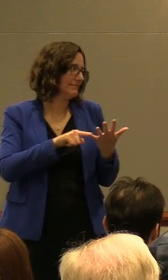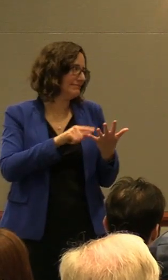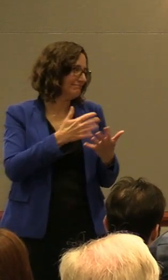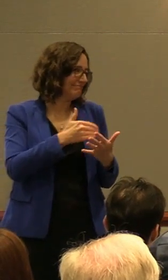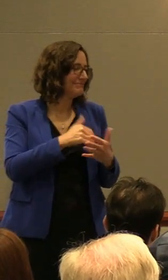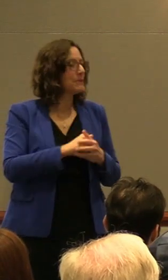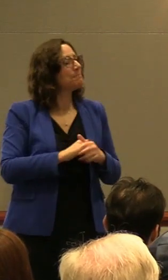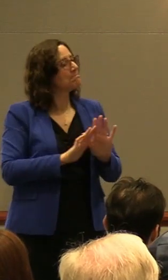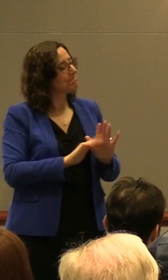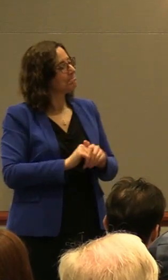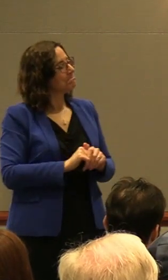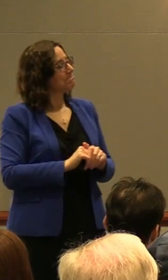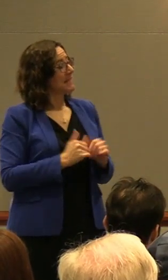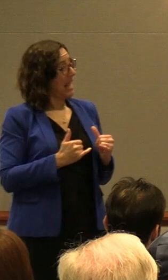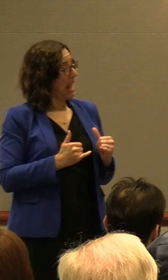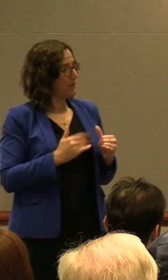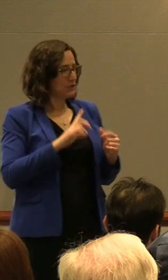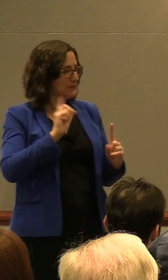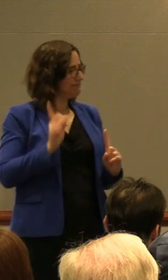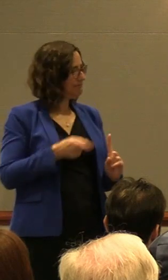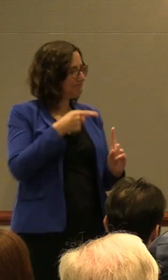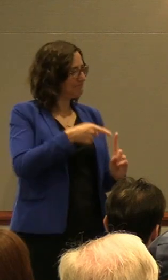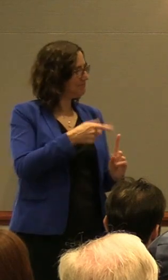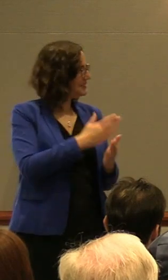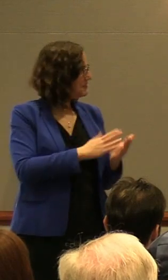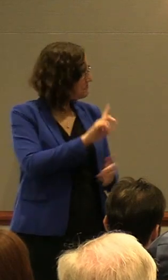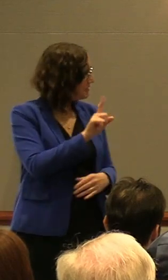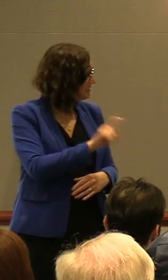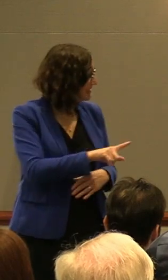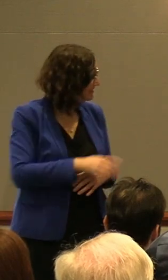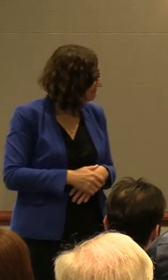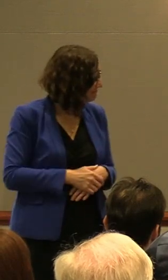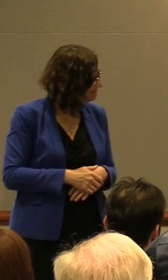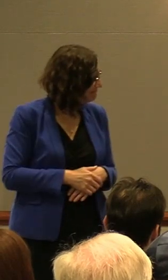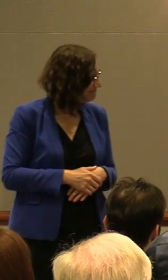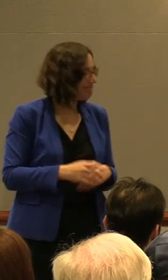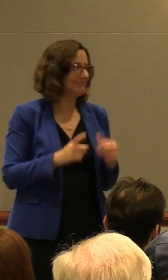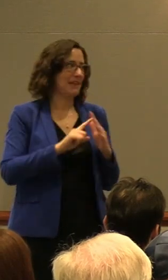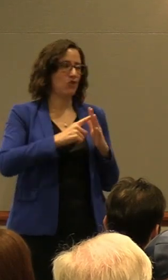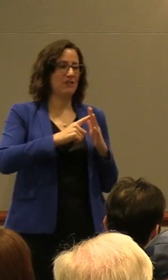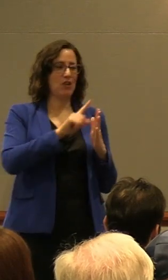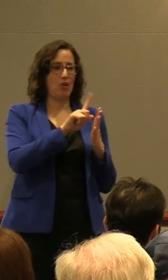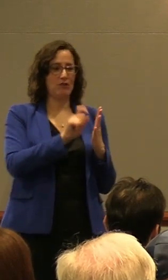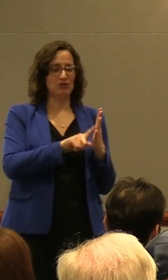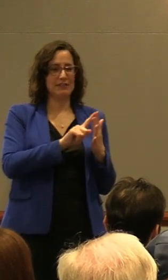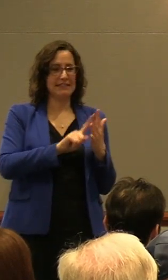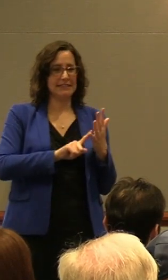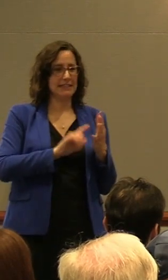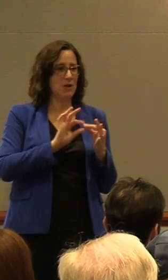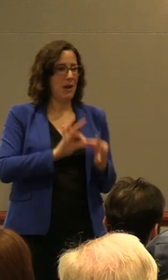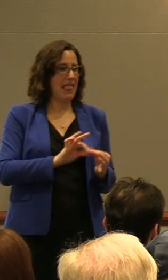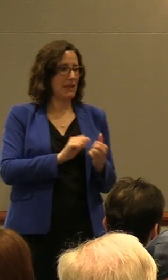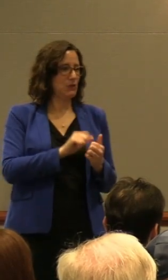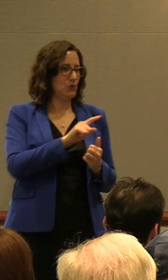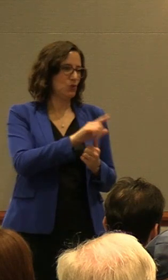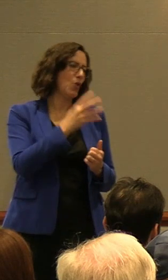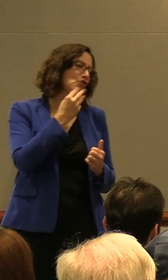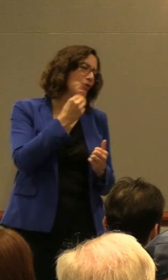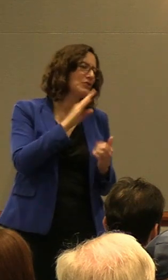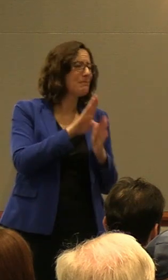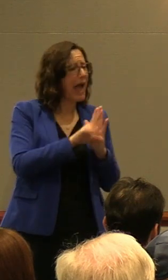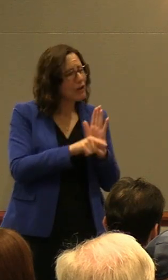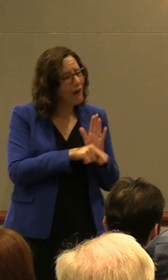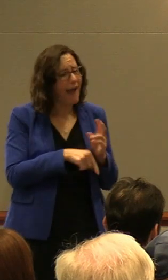And without further ado, I want to get to some questions. Now, my original questions had to do with your Jewish